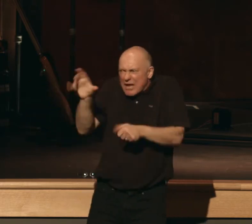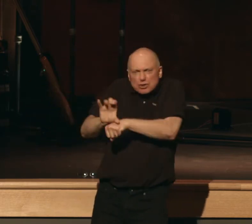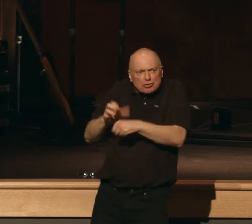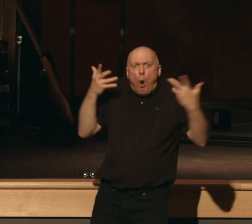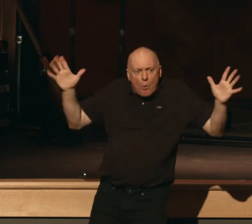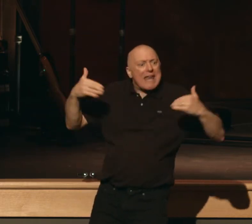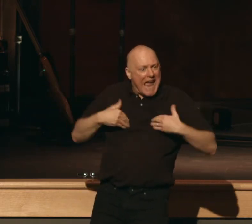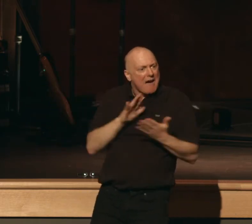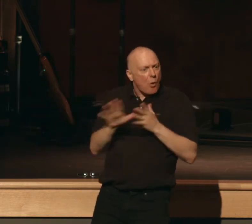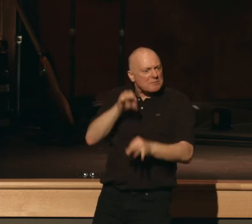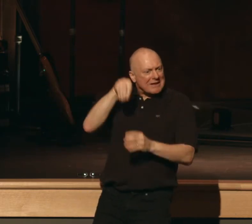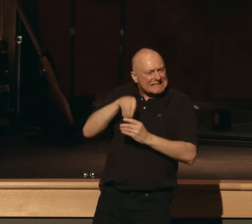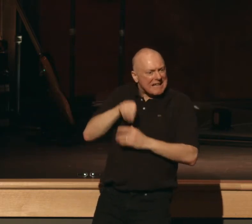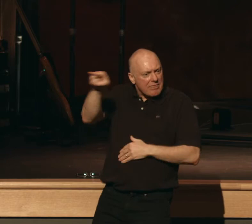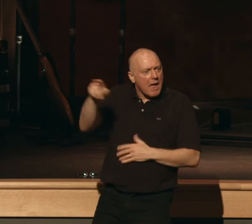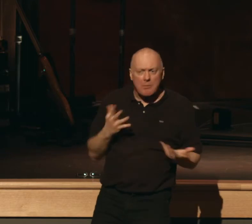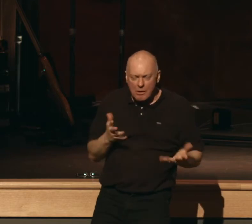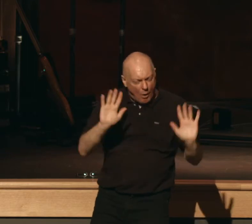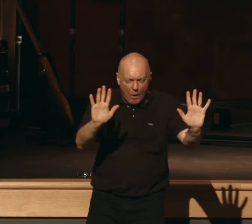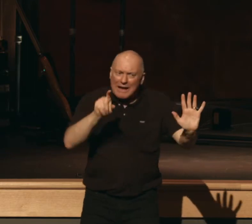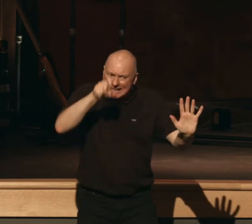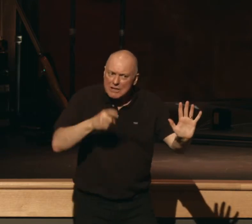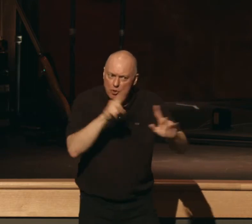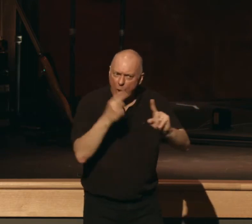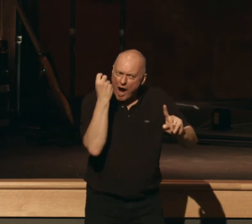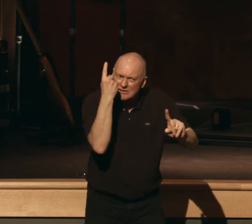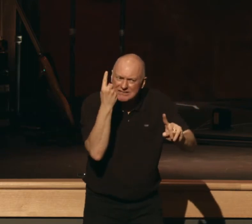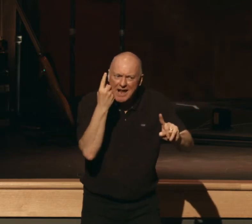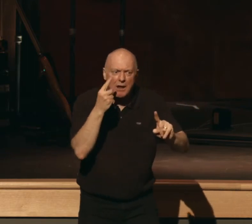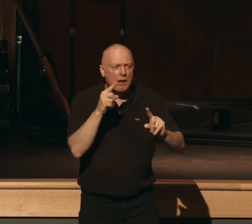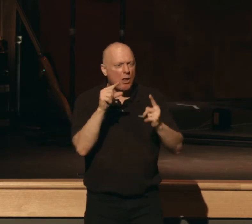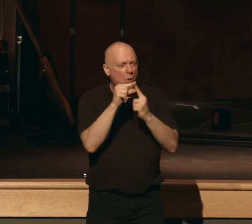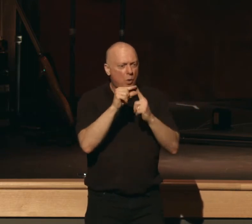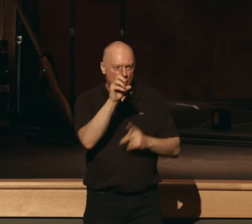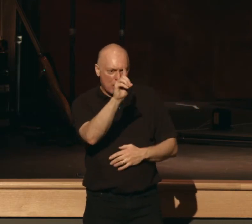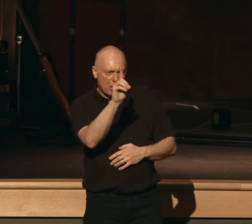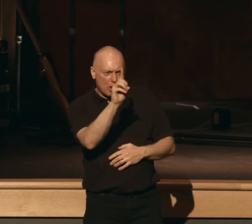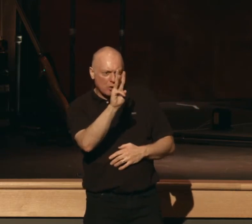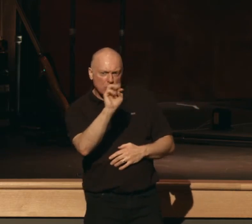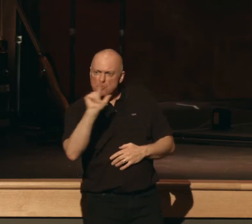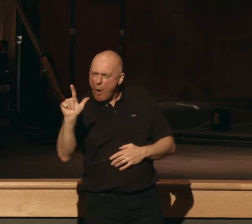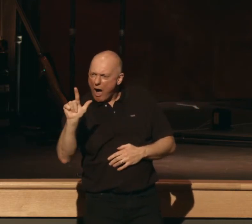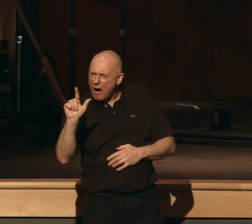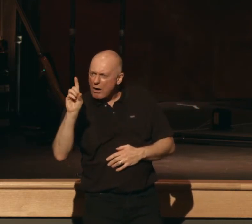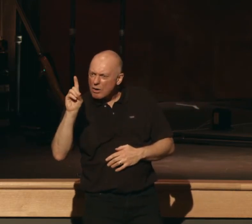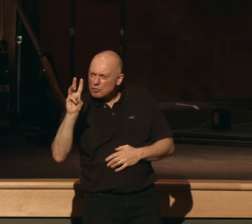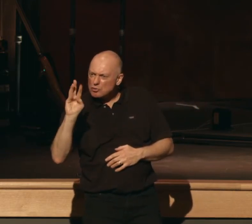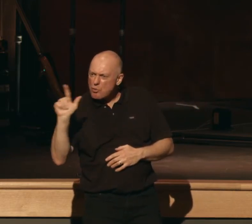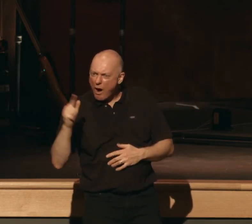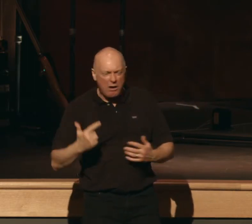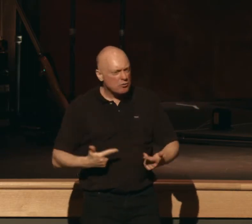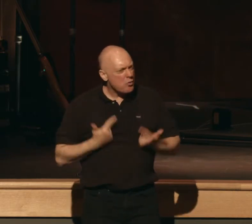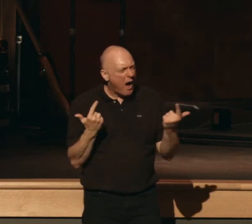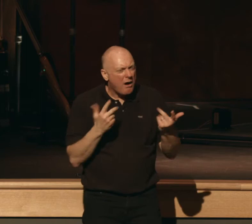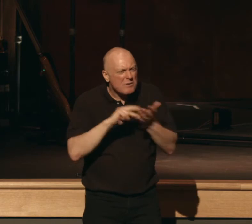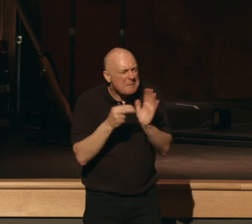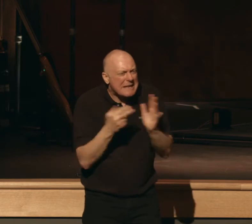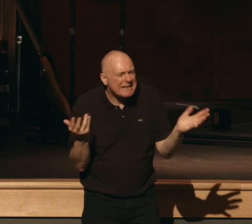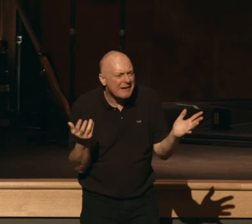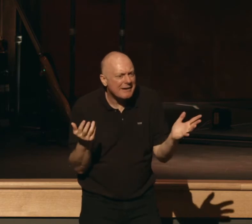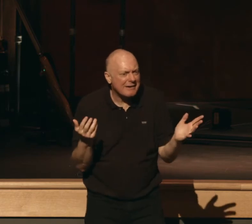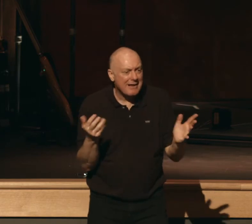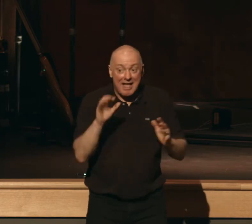They already have the Holy Spirit. So we need to understand what that word dwell means. What does the word dwell mean here? Well, here's what it